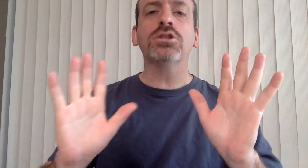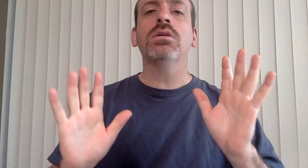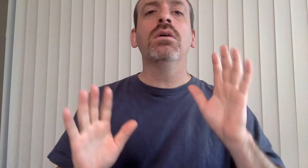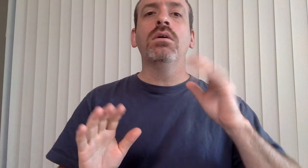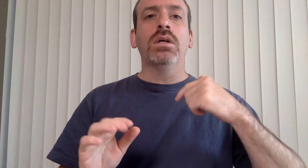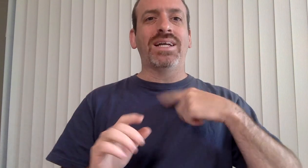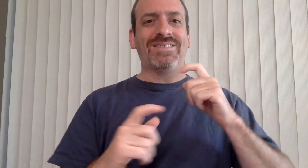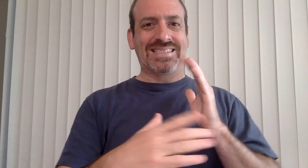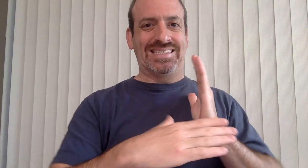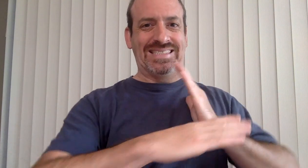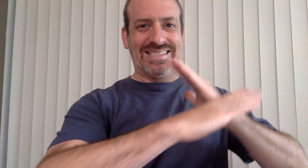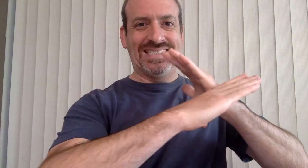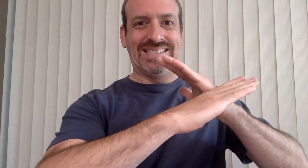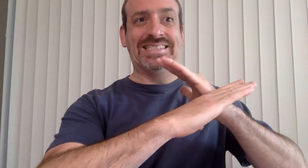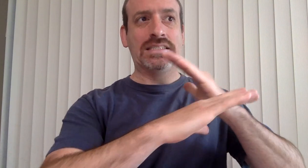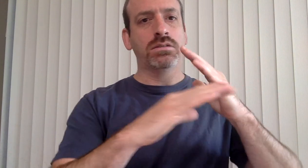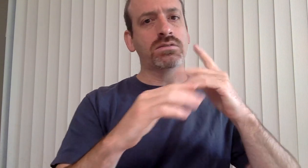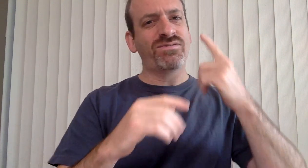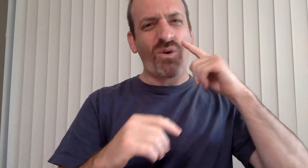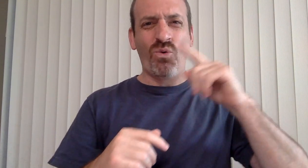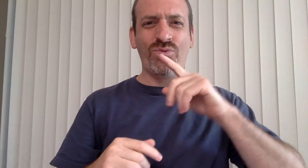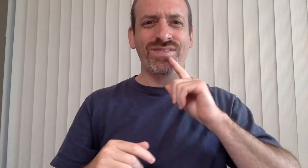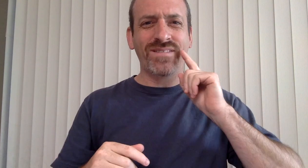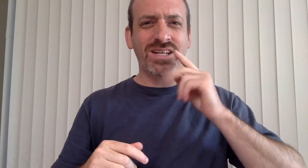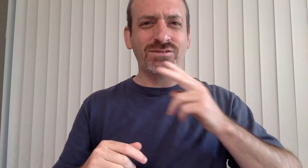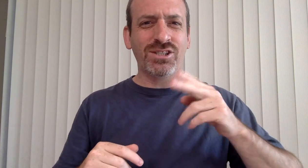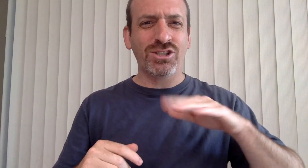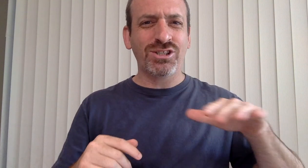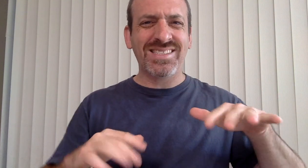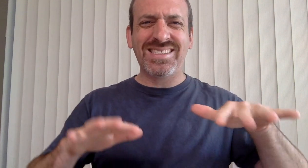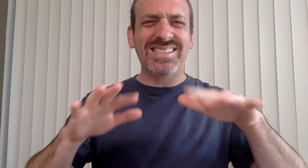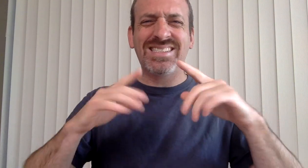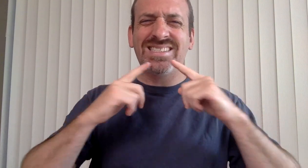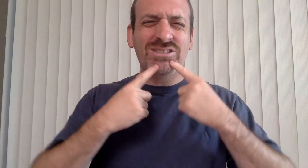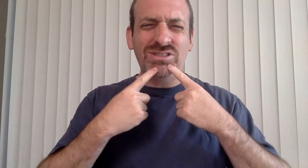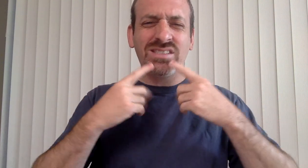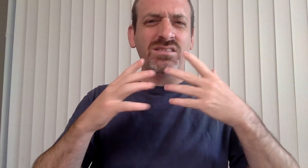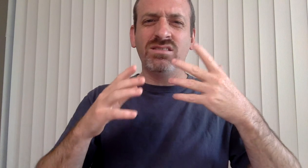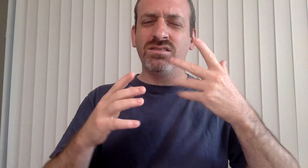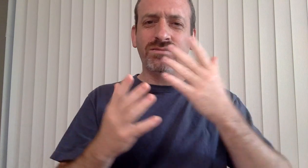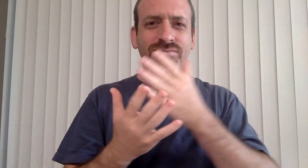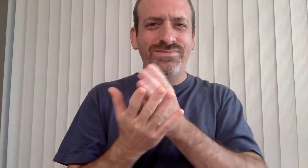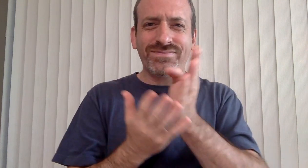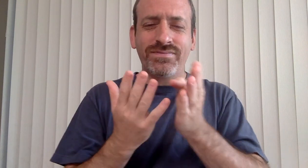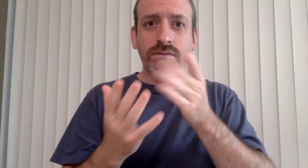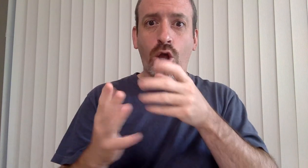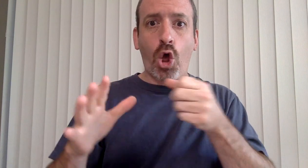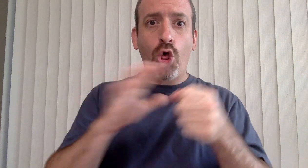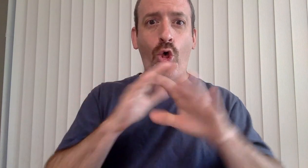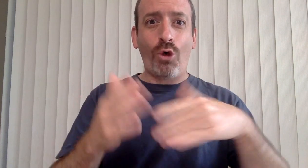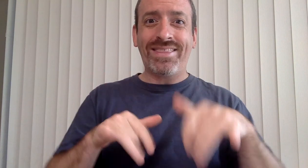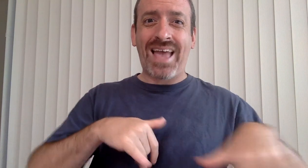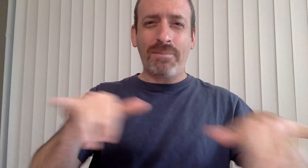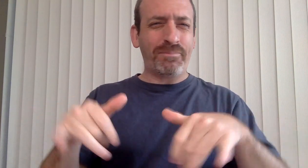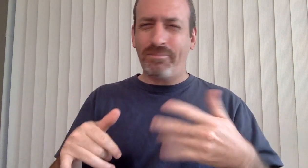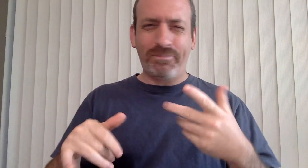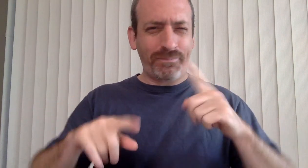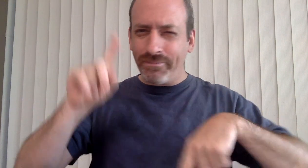Ah, the son died over when he's wanted. Harry and I, you shelf, you possessing genes, but nothing